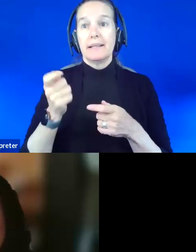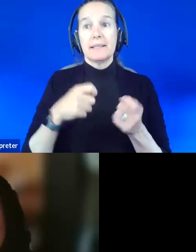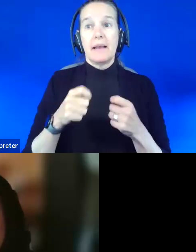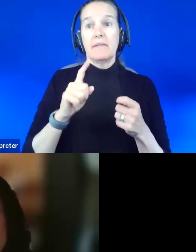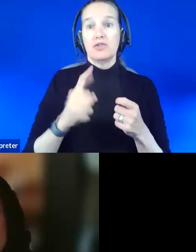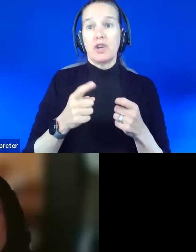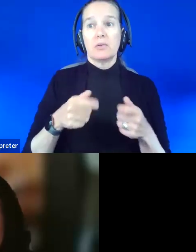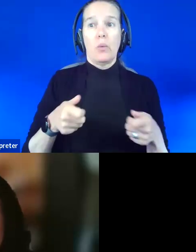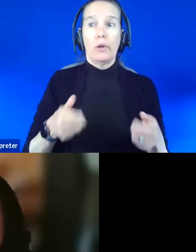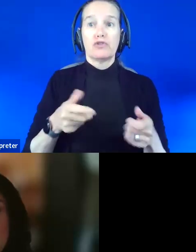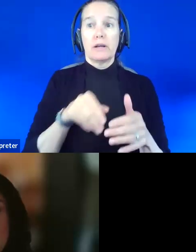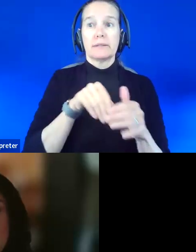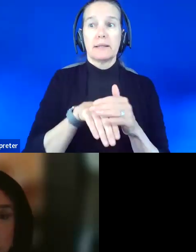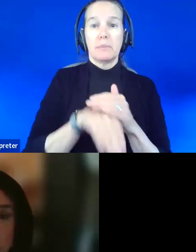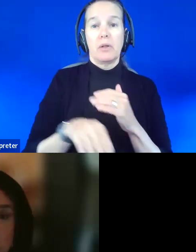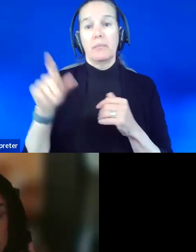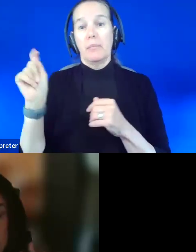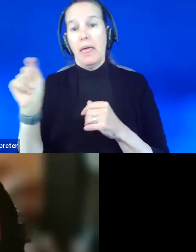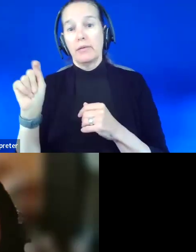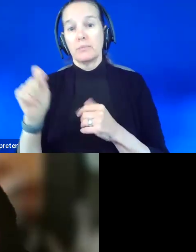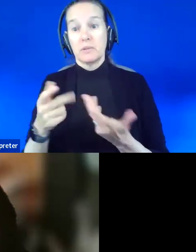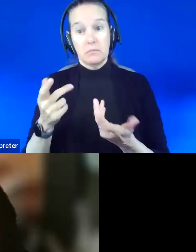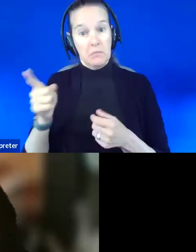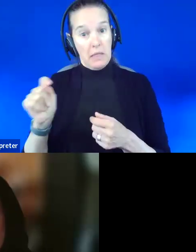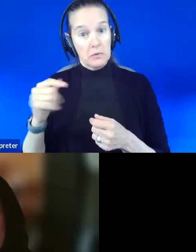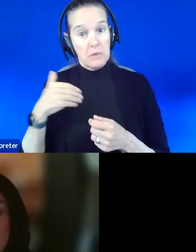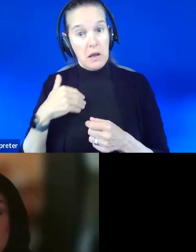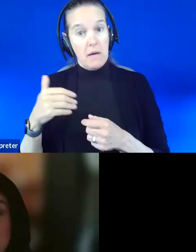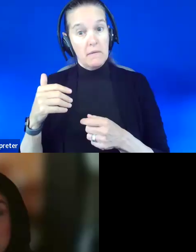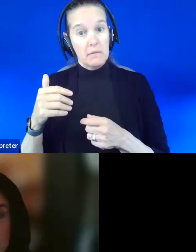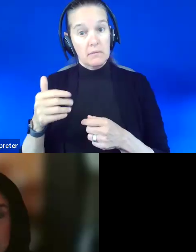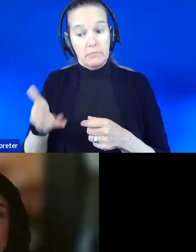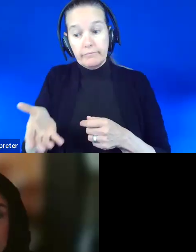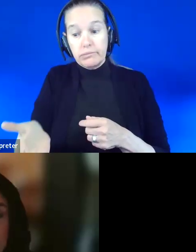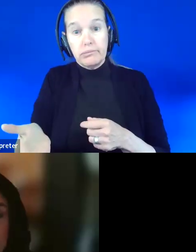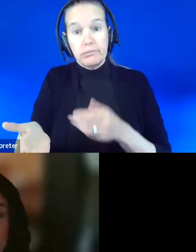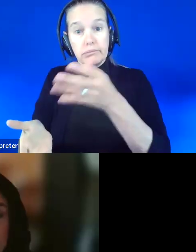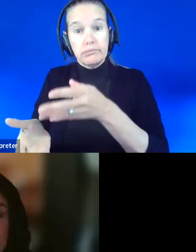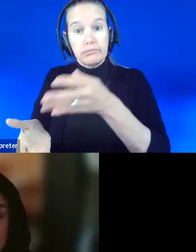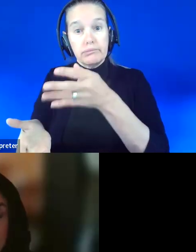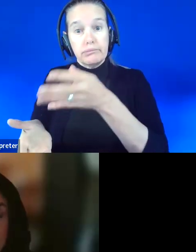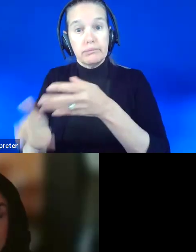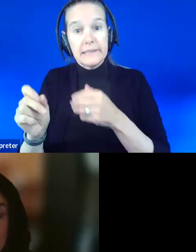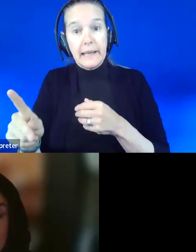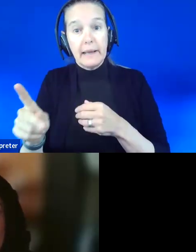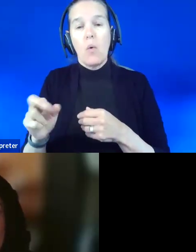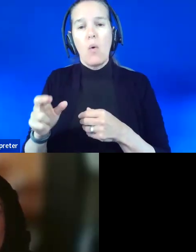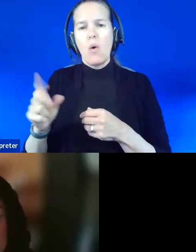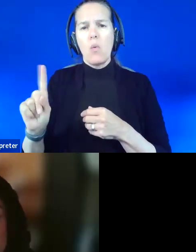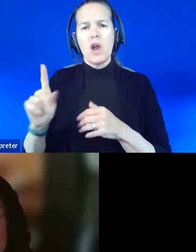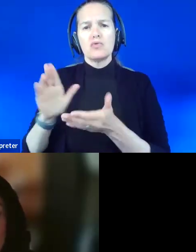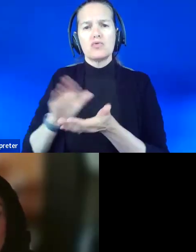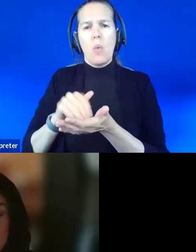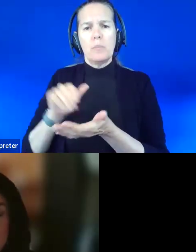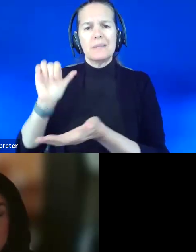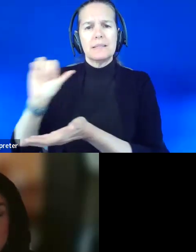accessible. Bathrooms, right? Like, do the bathrooms have automatic sinks? Where are the soap dispensers? Are they against the wall? Are they lower? So those types